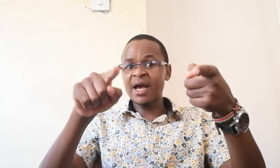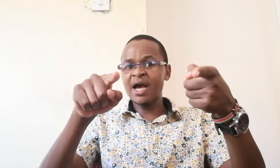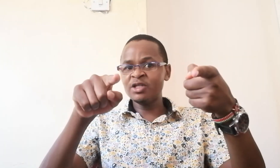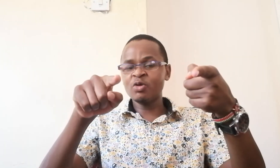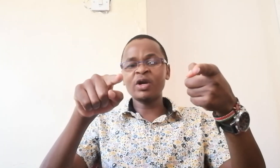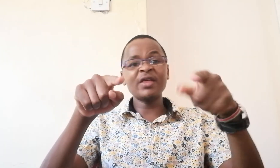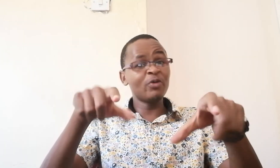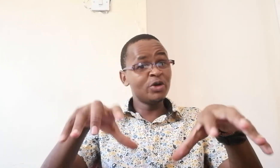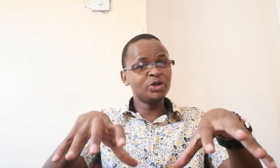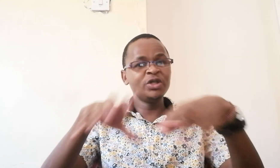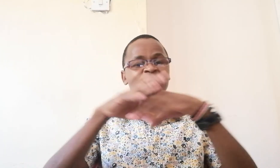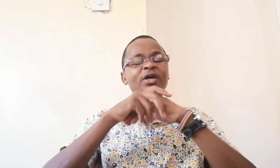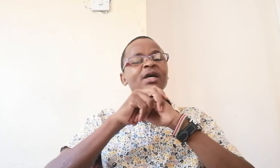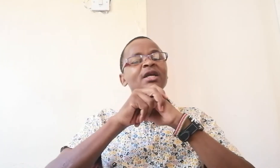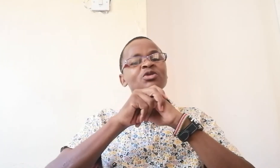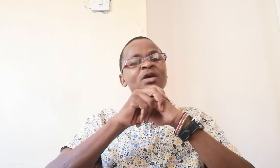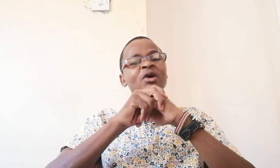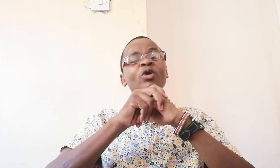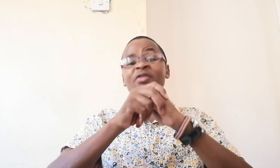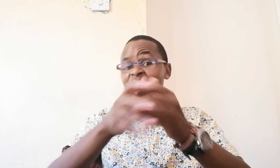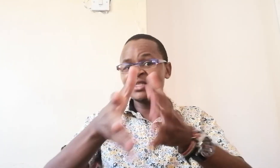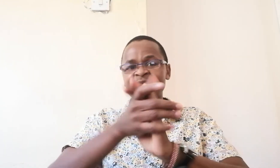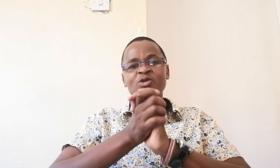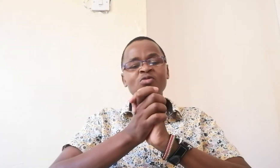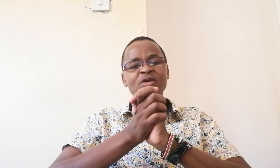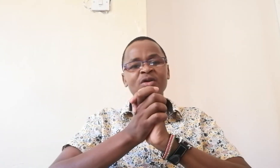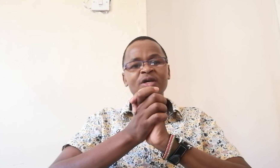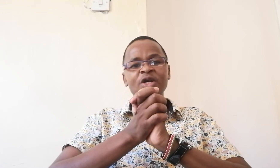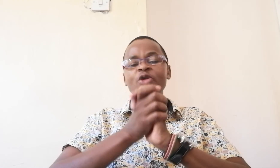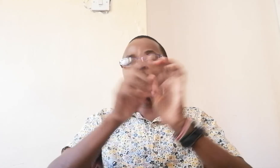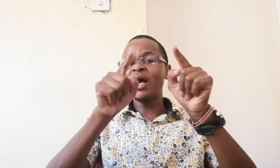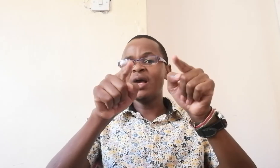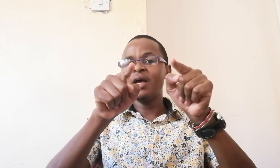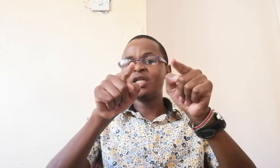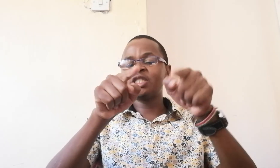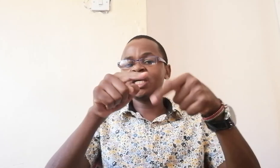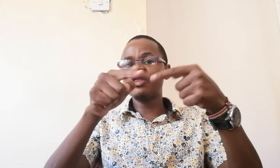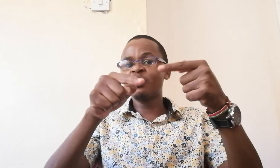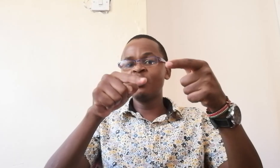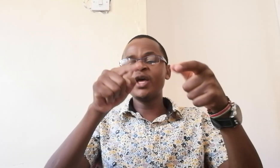high school, or rather when you joined class 1 or nursery school? You are taken through the